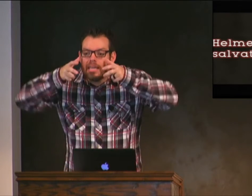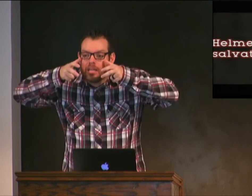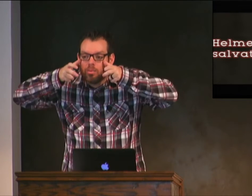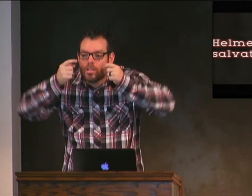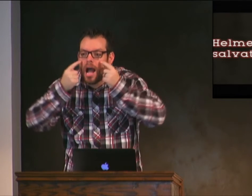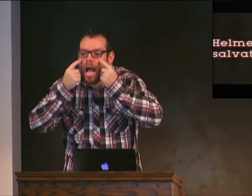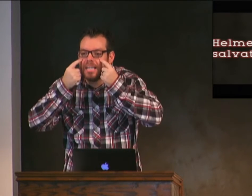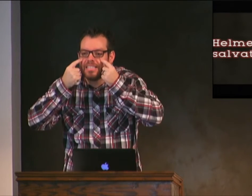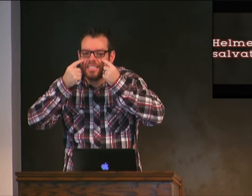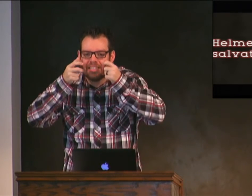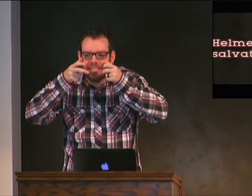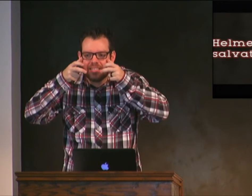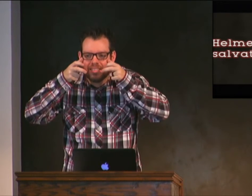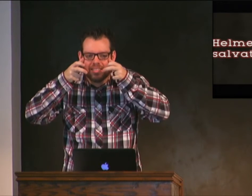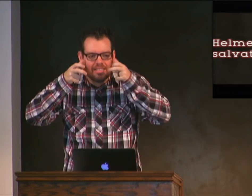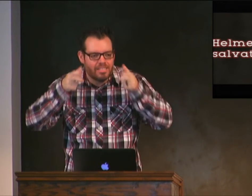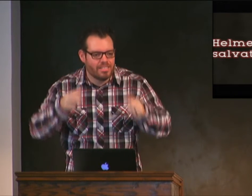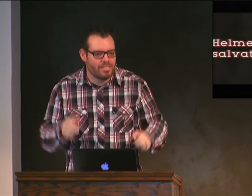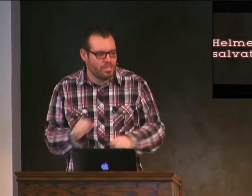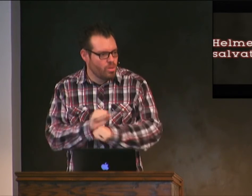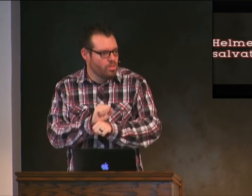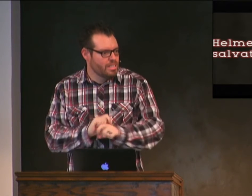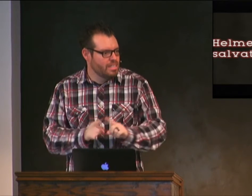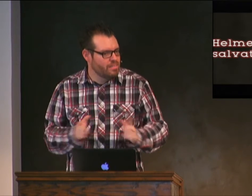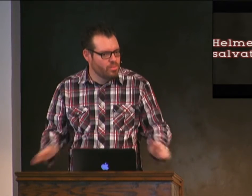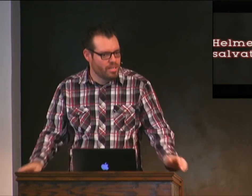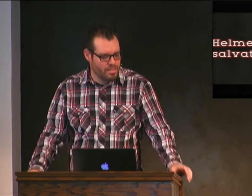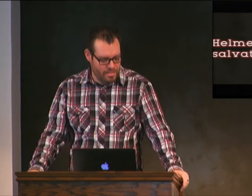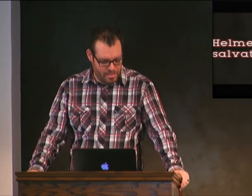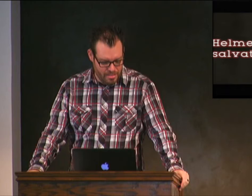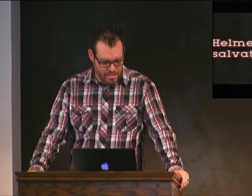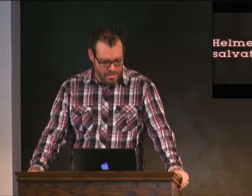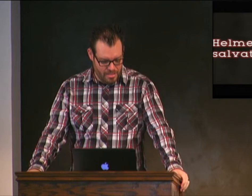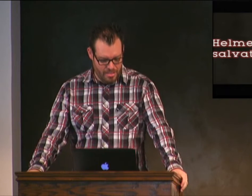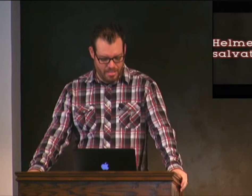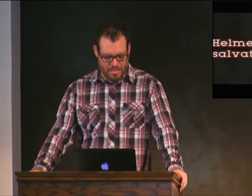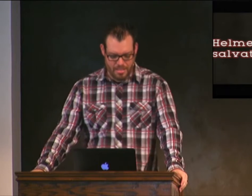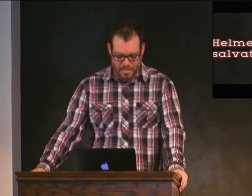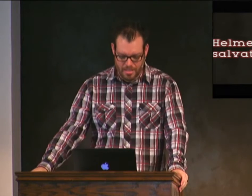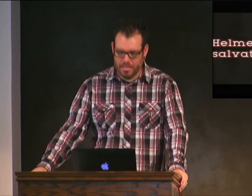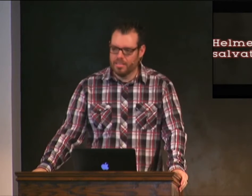But we hear with our eyes. So it works in a different way.